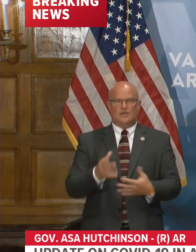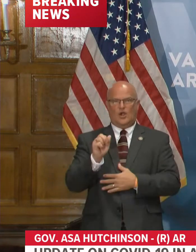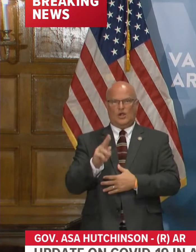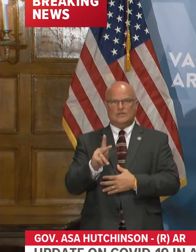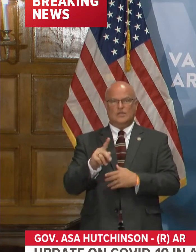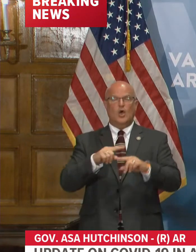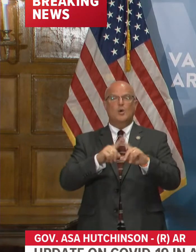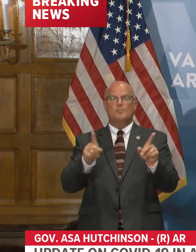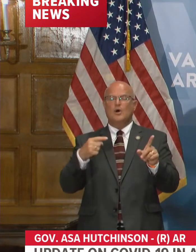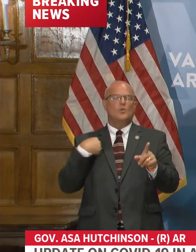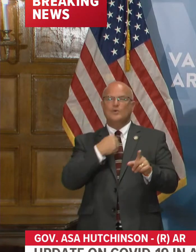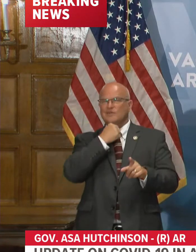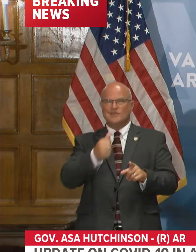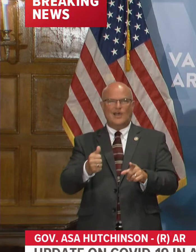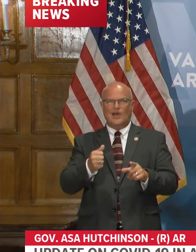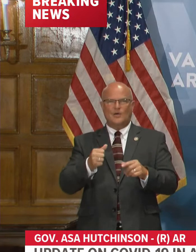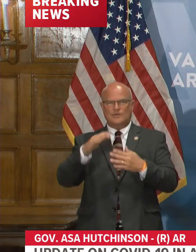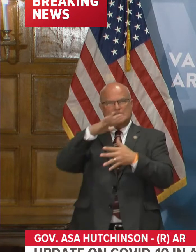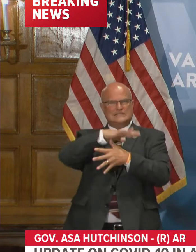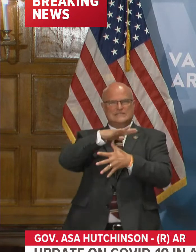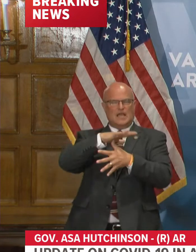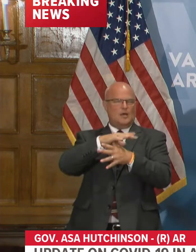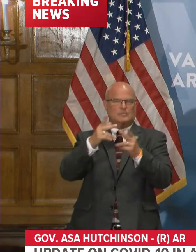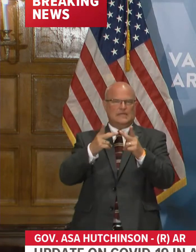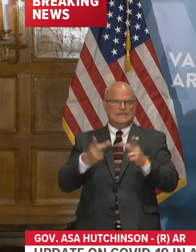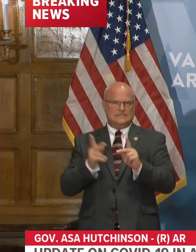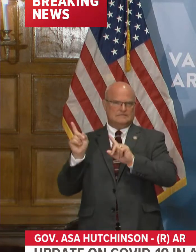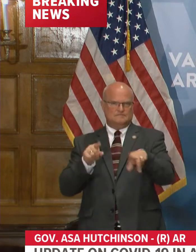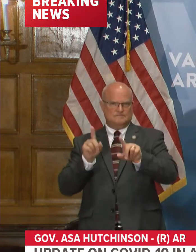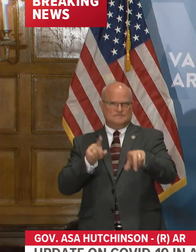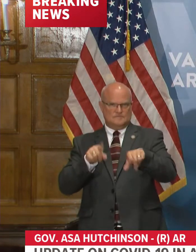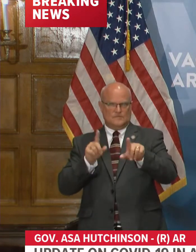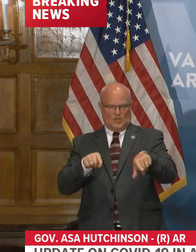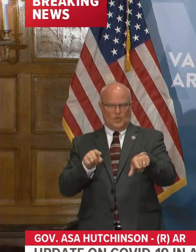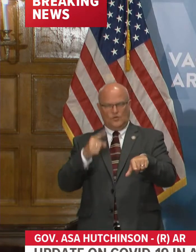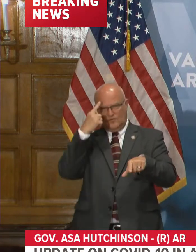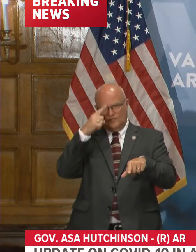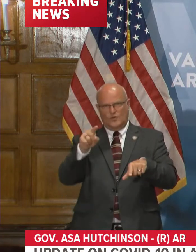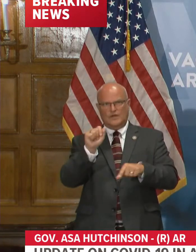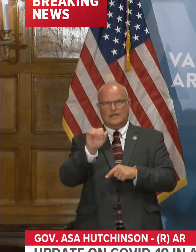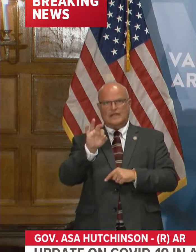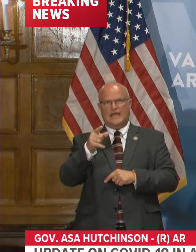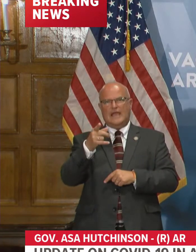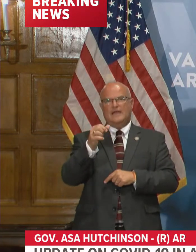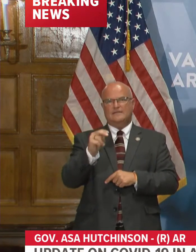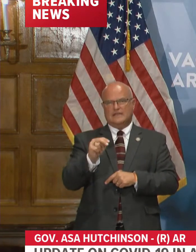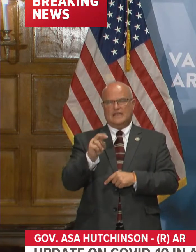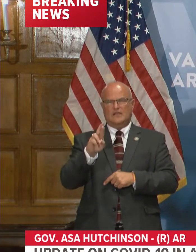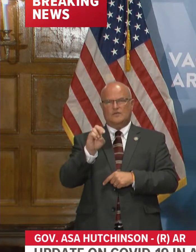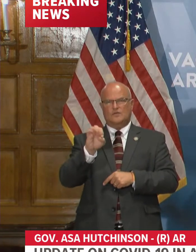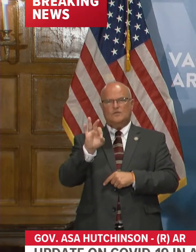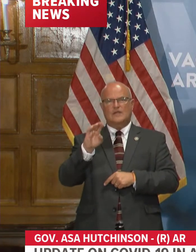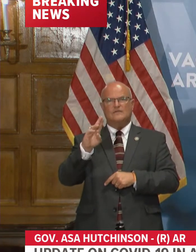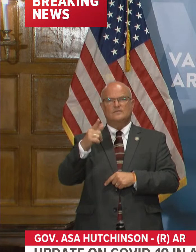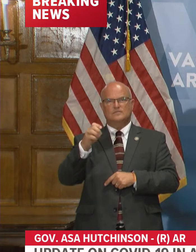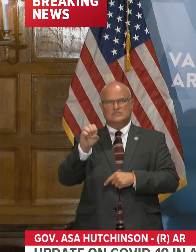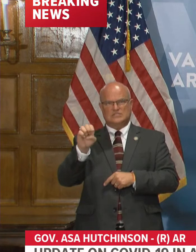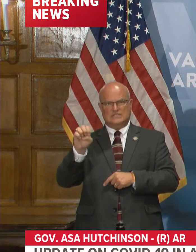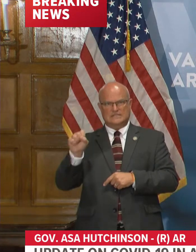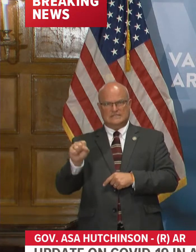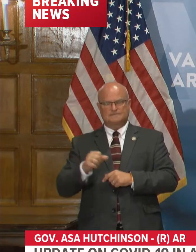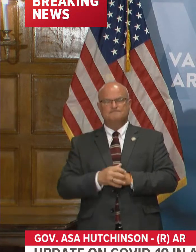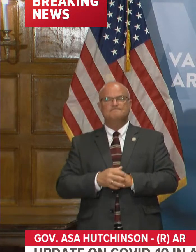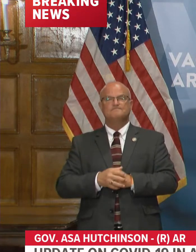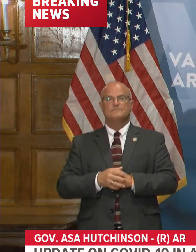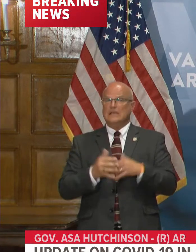the front line on that as the latest information that I have. And with that, I wanted to ask Dr. Romero